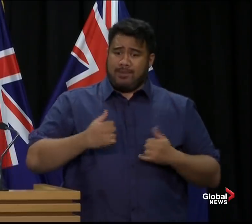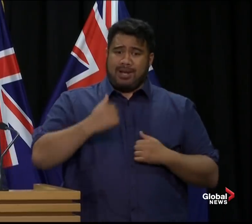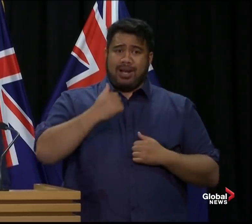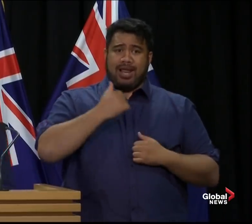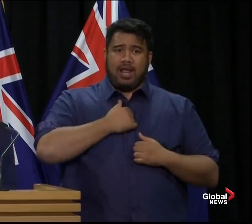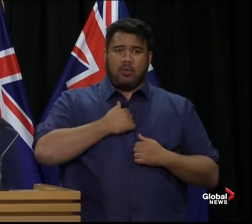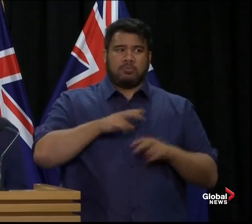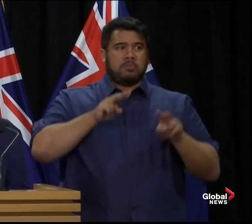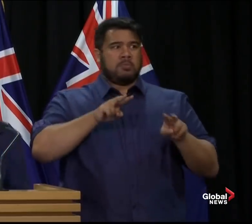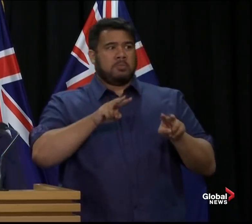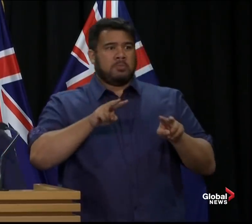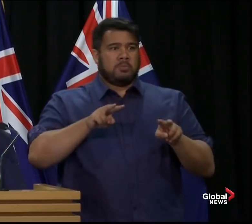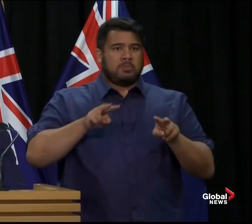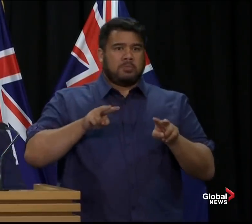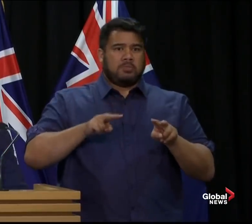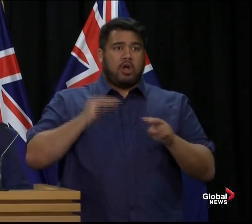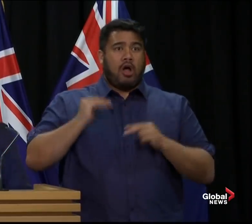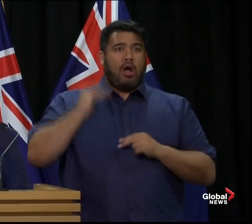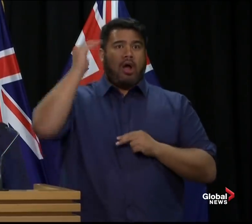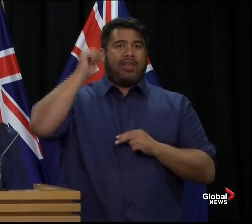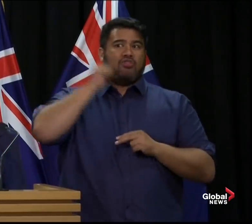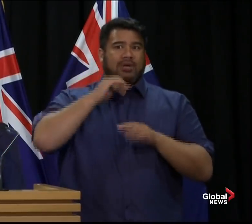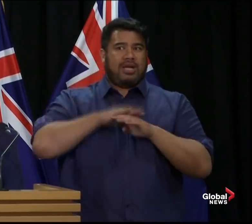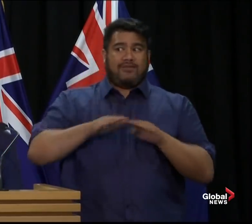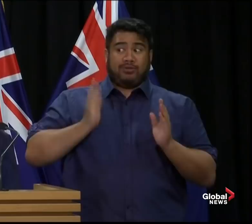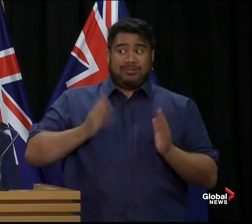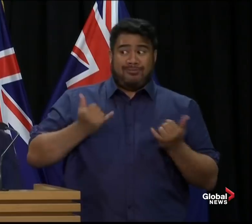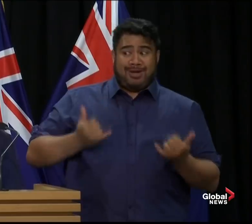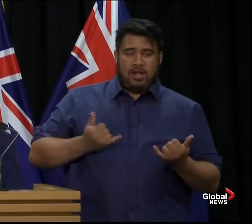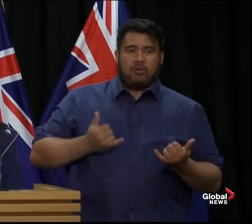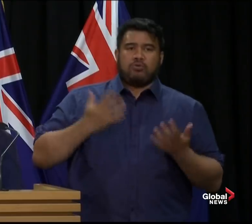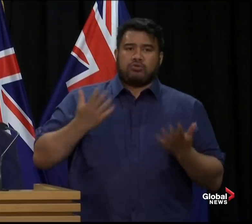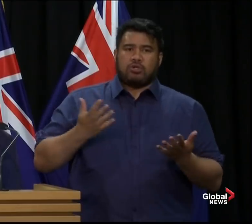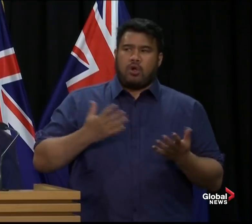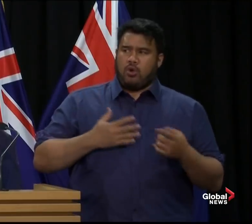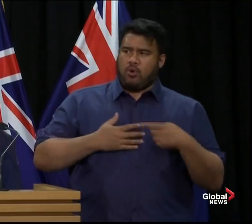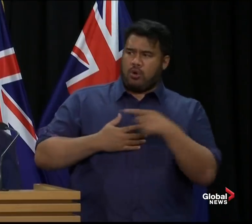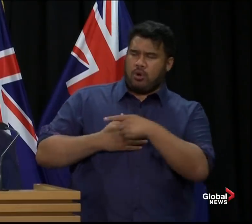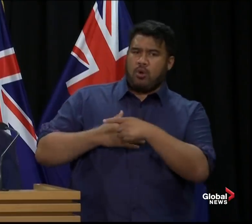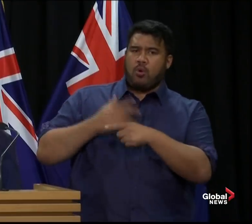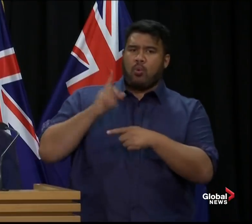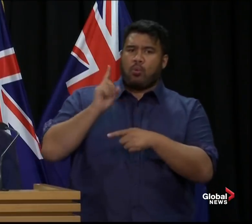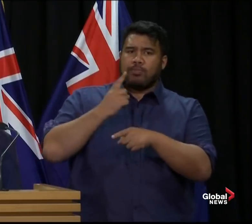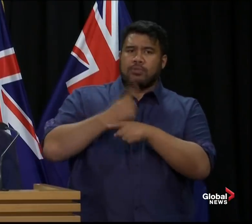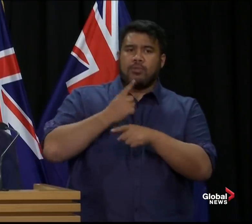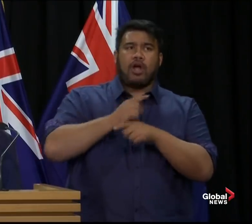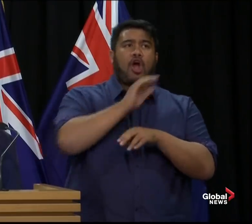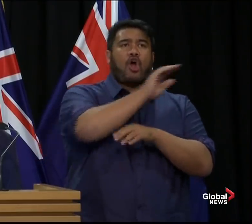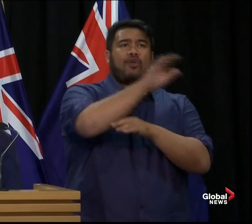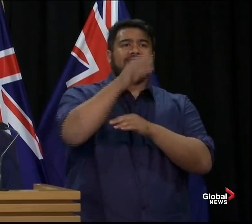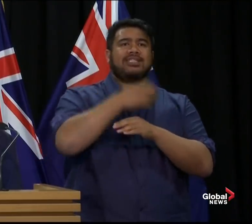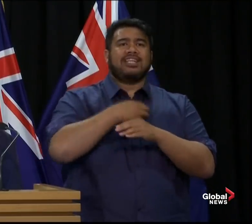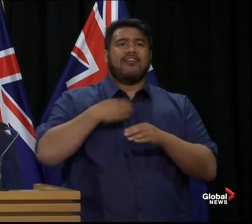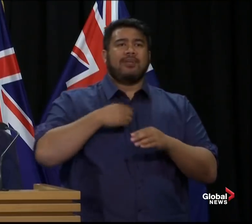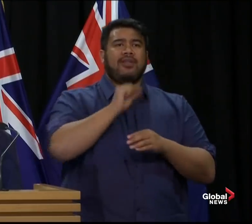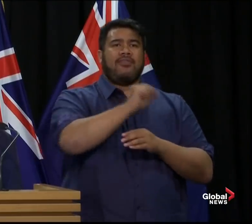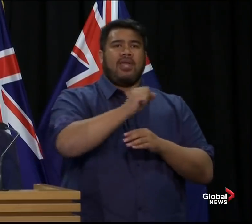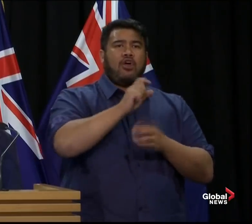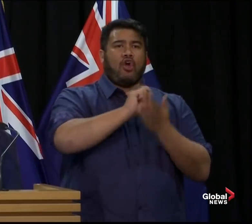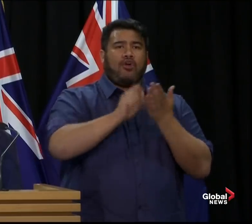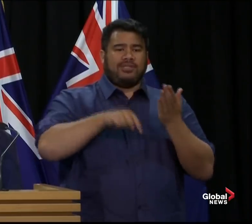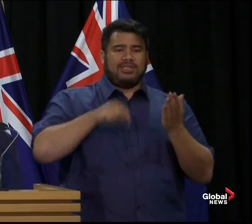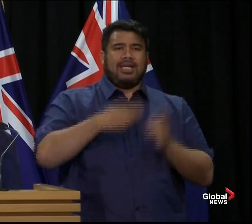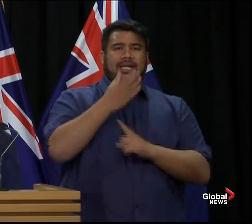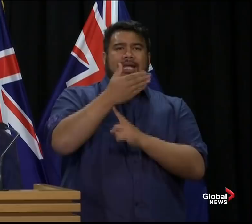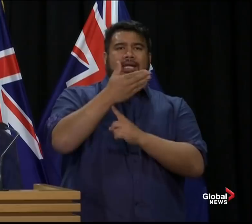level of threat, Yes. are you looking at our embassies more broadly, like overseas embassies, to up